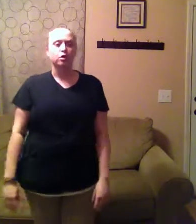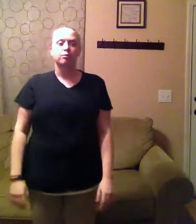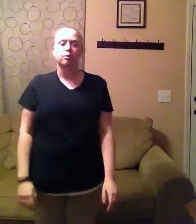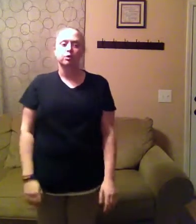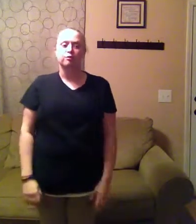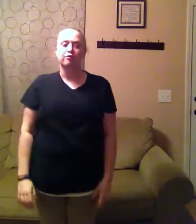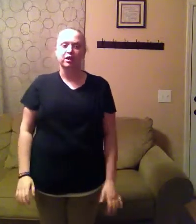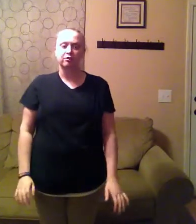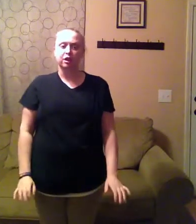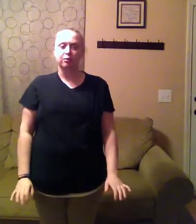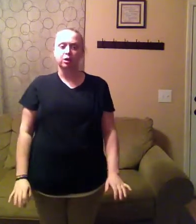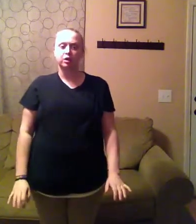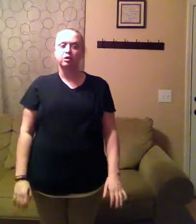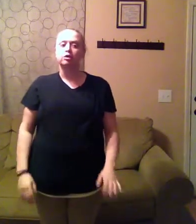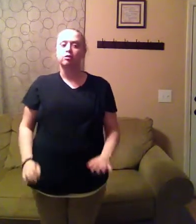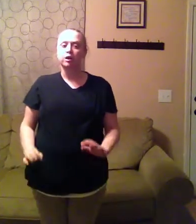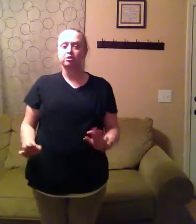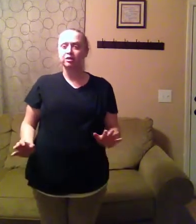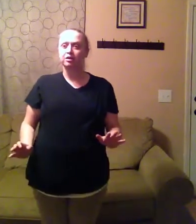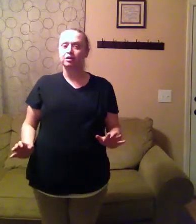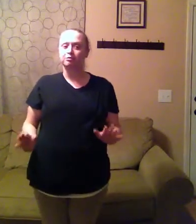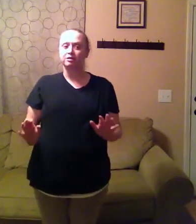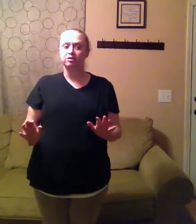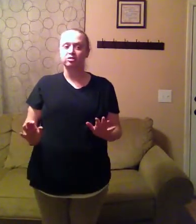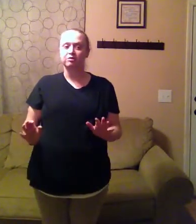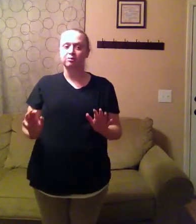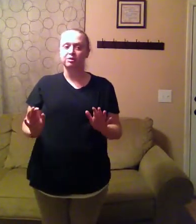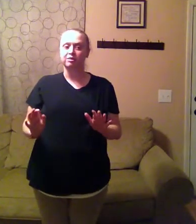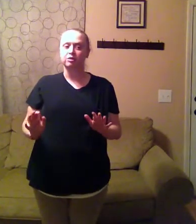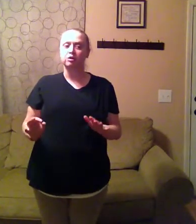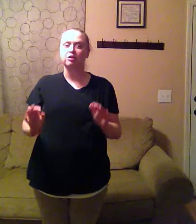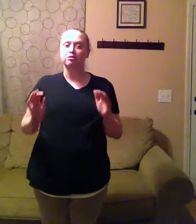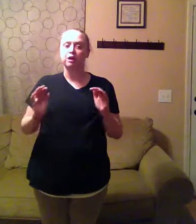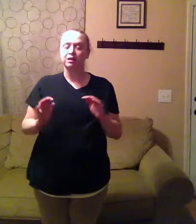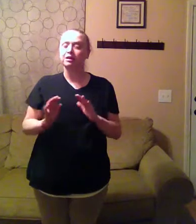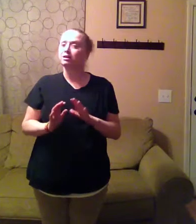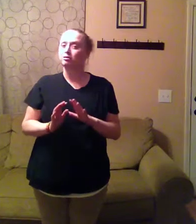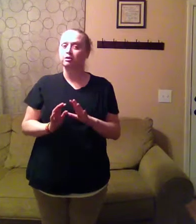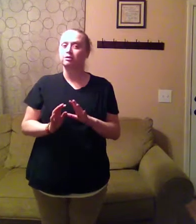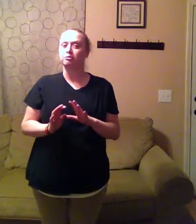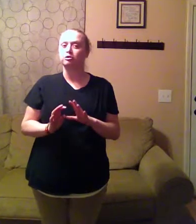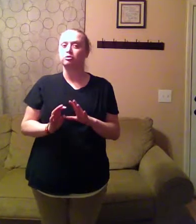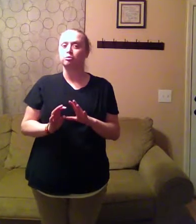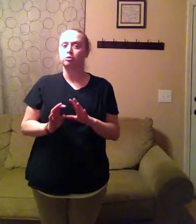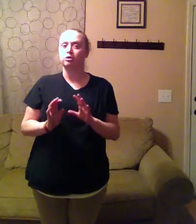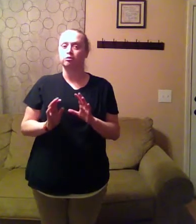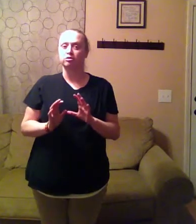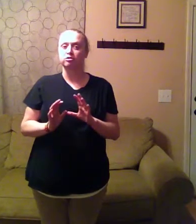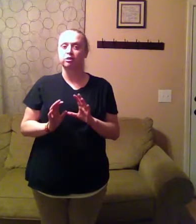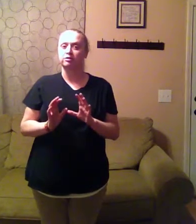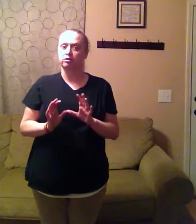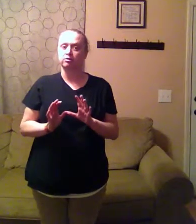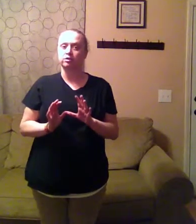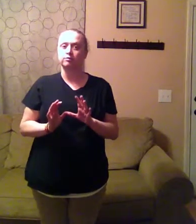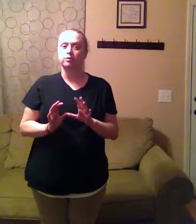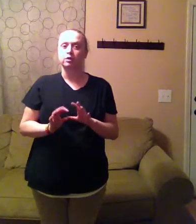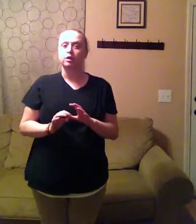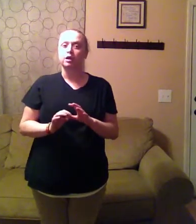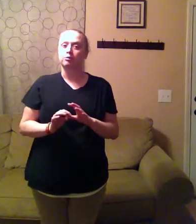but when you find the right one, your understanding and retention of the material can greatly increase, which will increase your grades also. And we